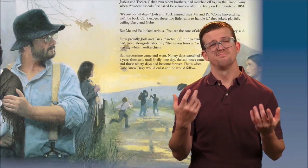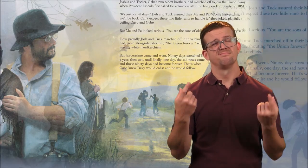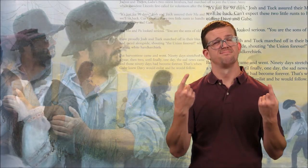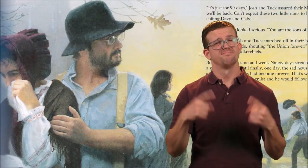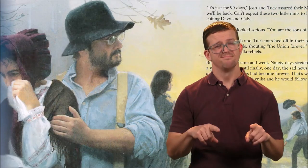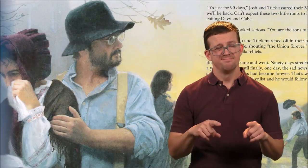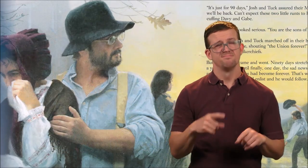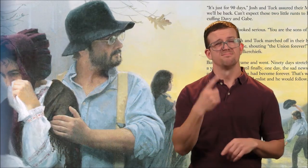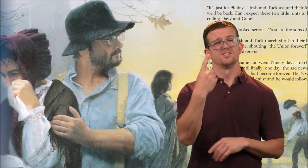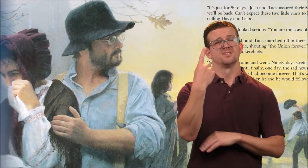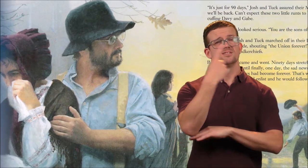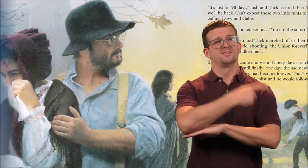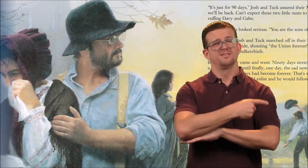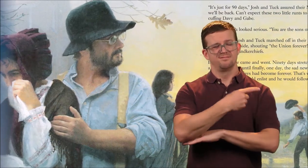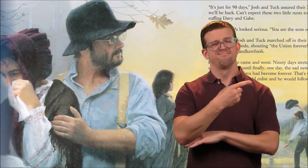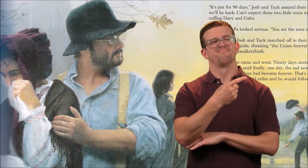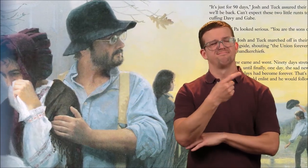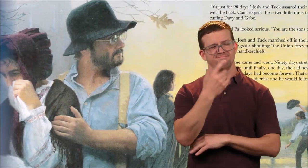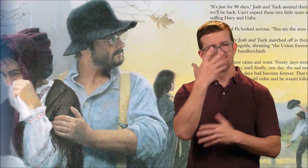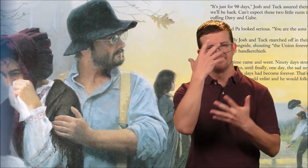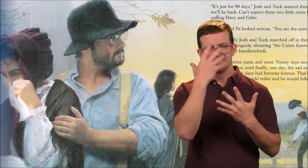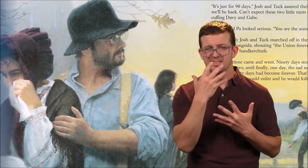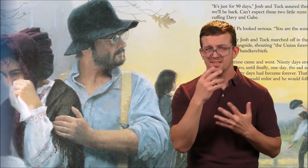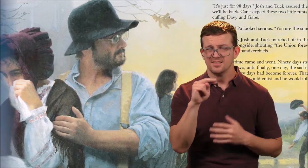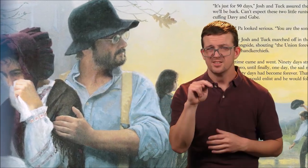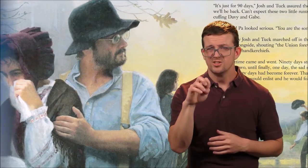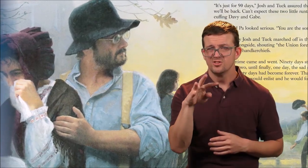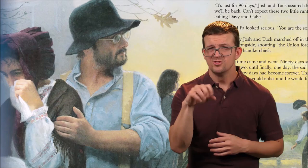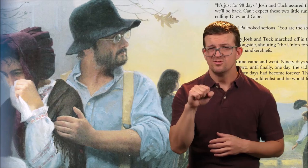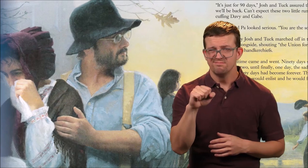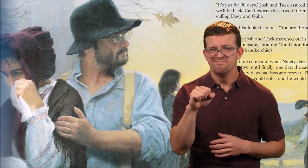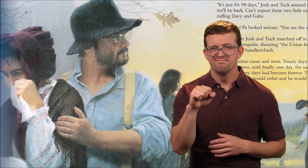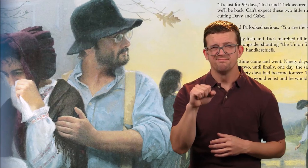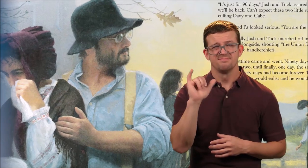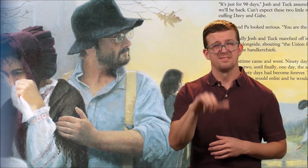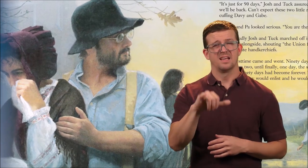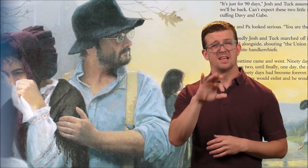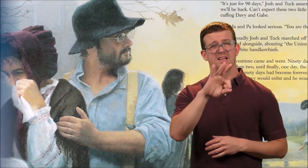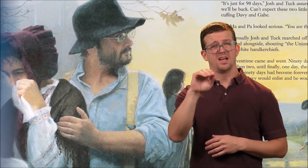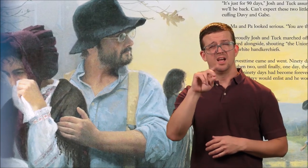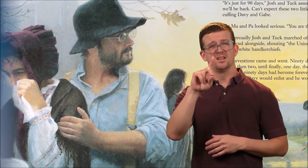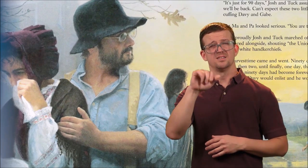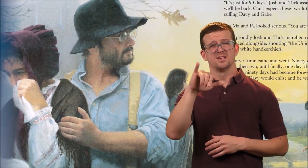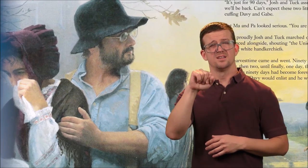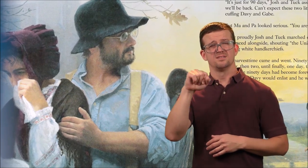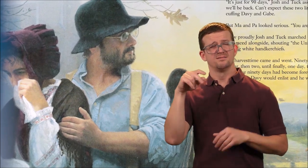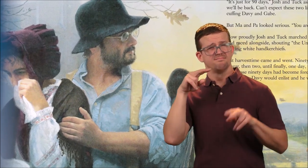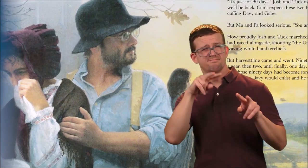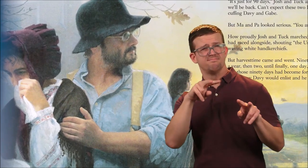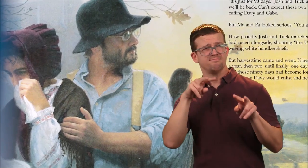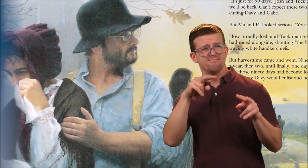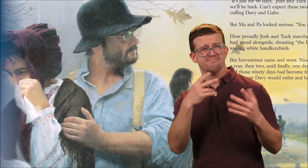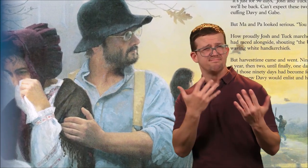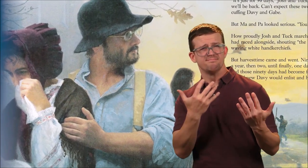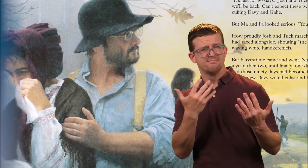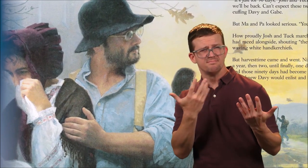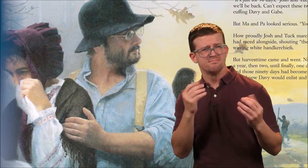until finally, one day, the sad news came, and those 90